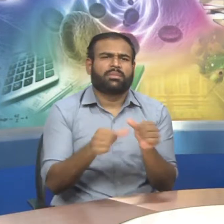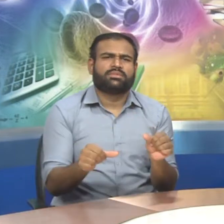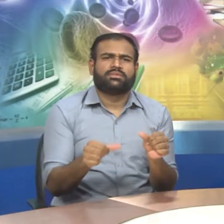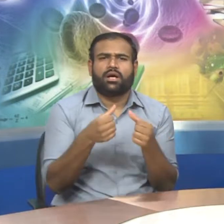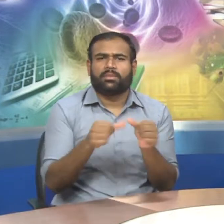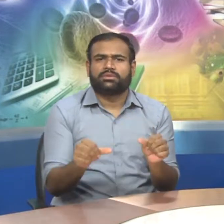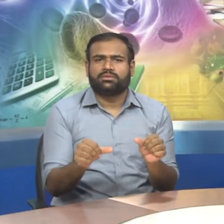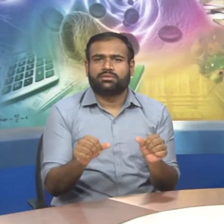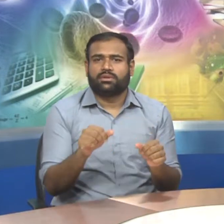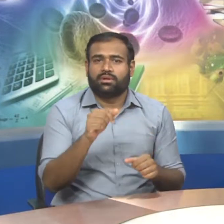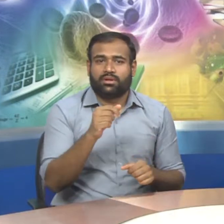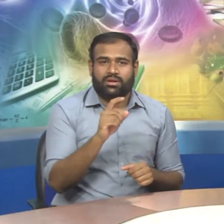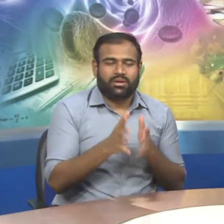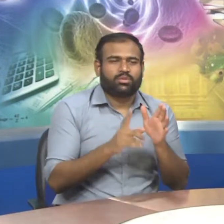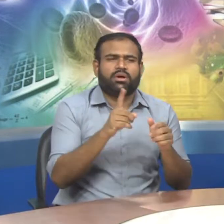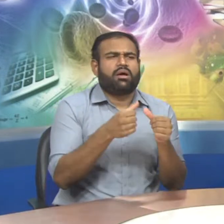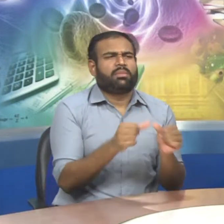This is absent.